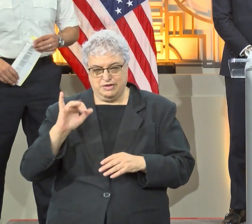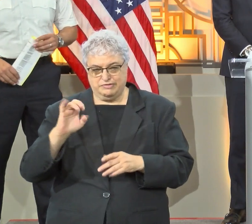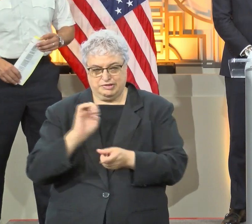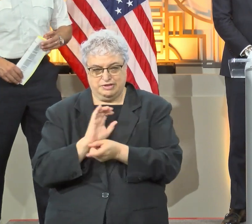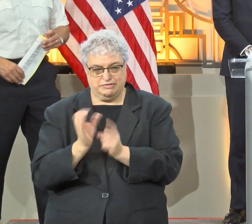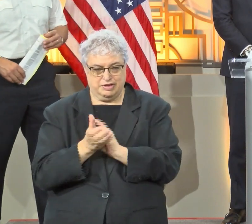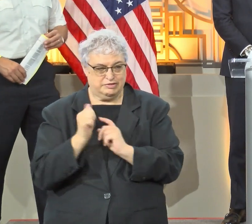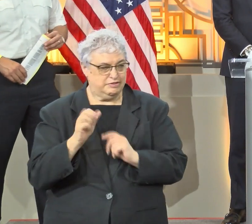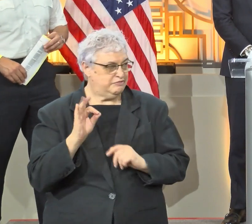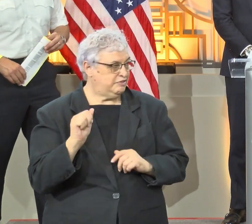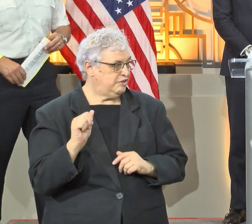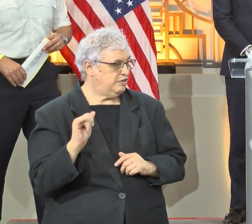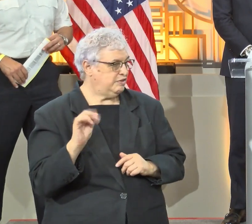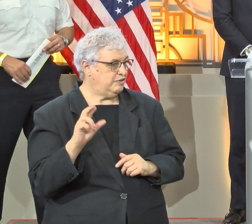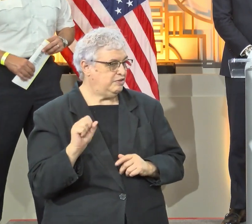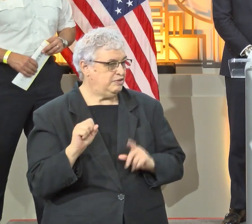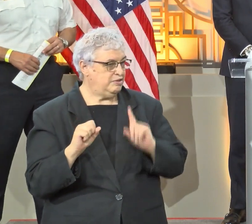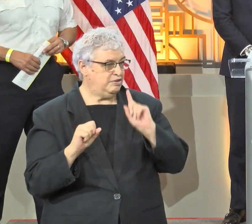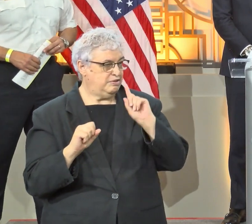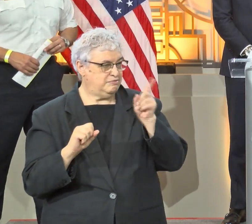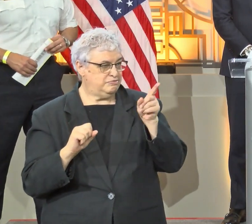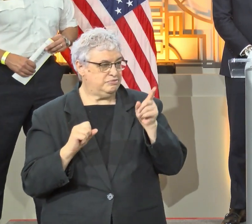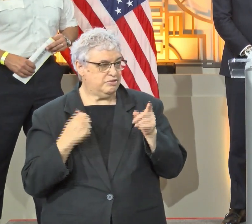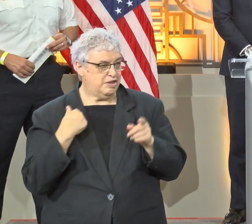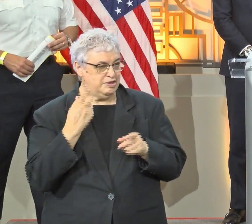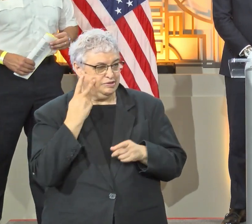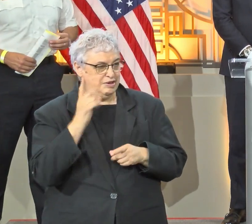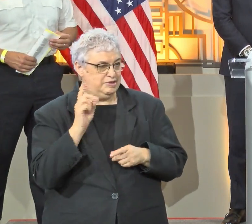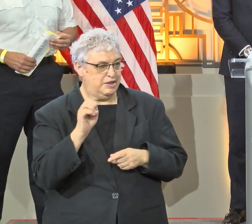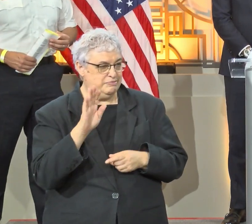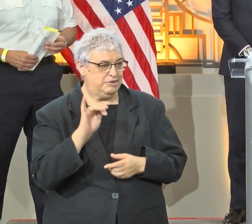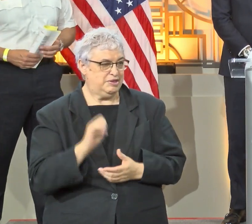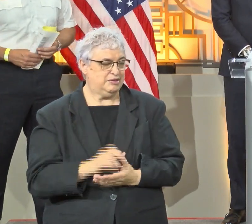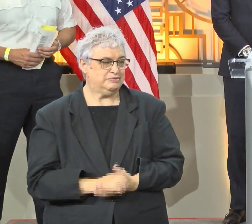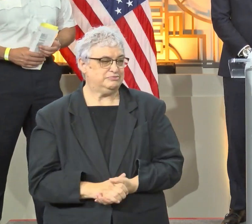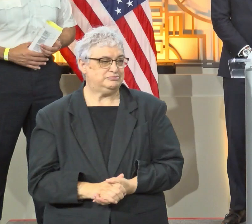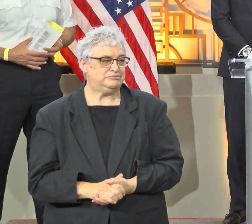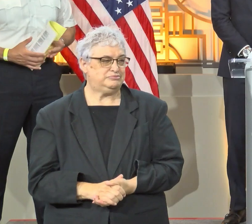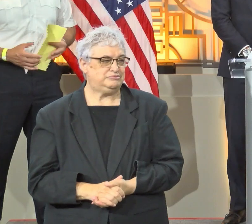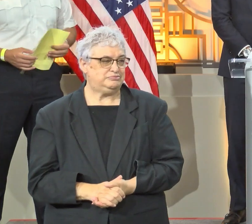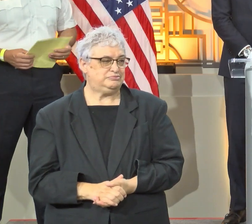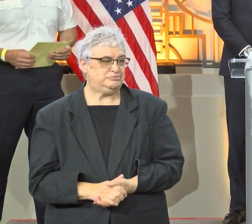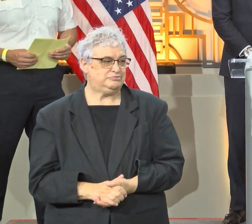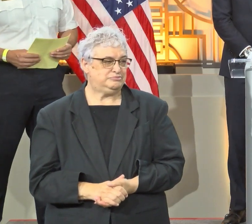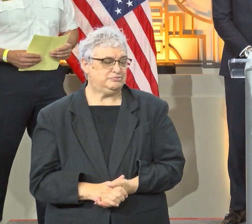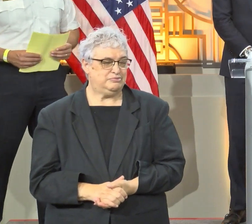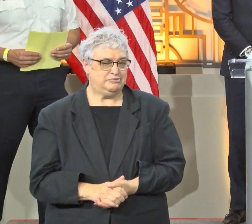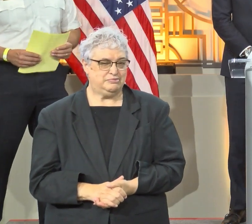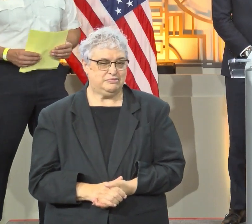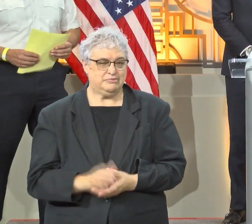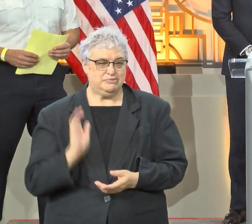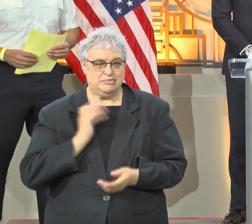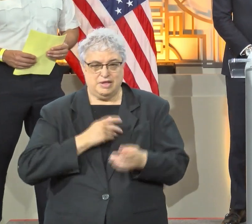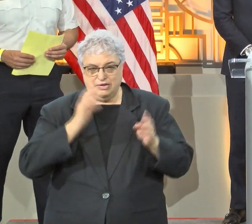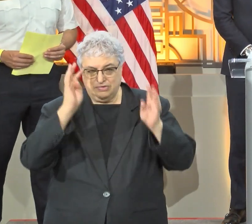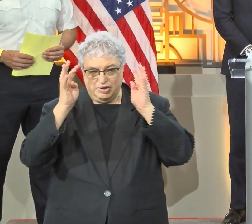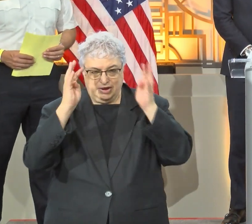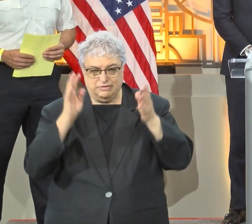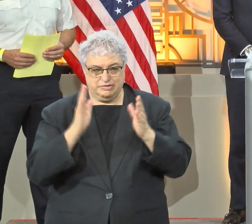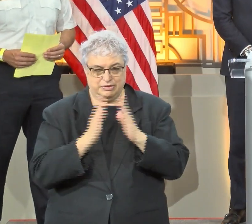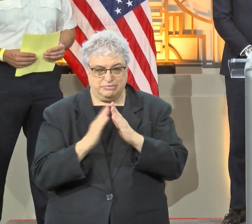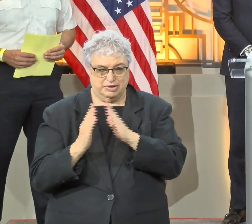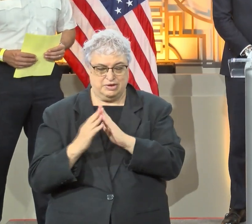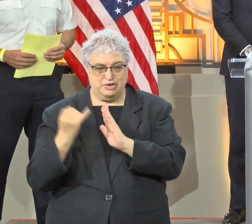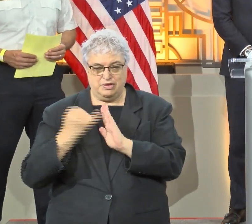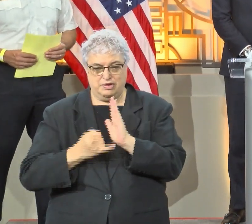Debbie is right in front of me. So those are for those in our creative community, our